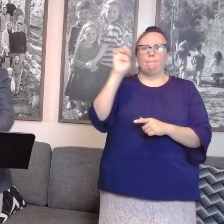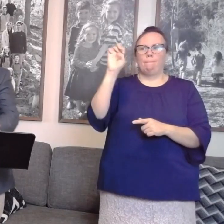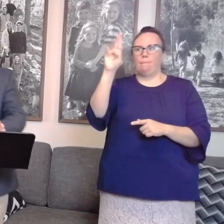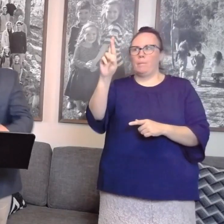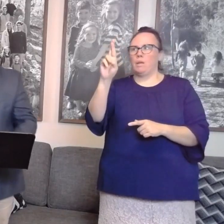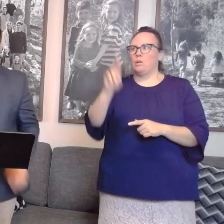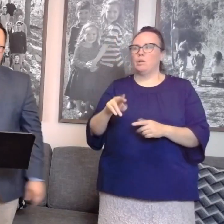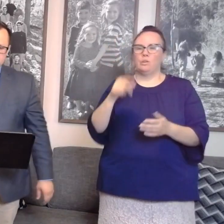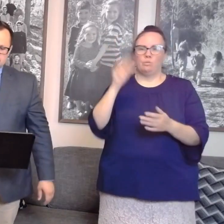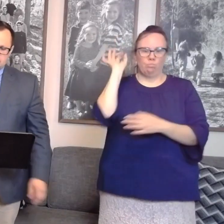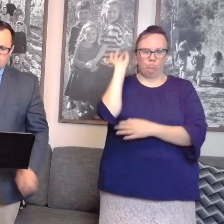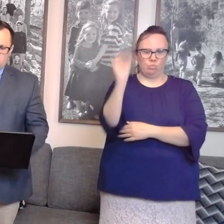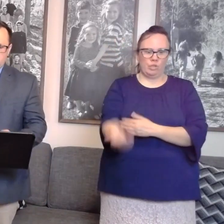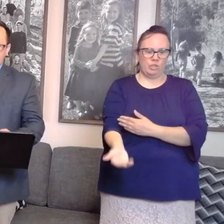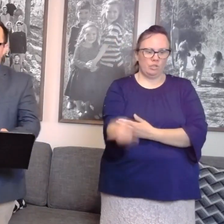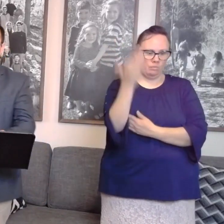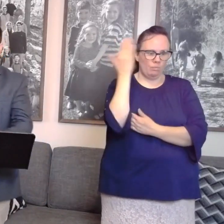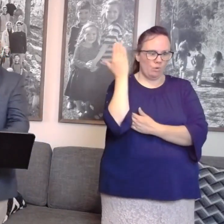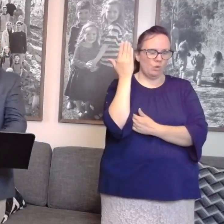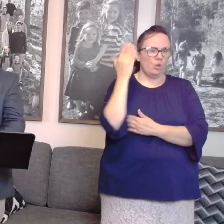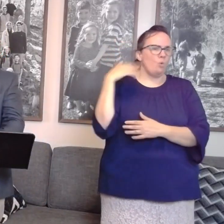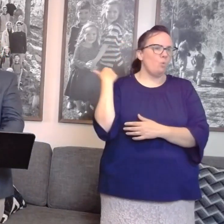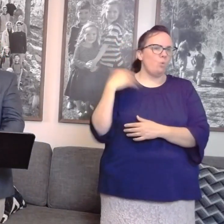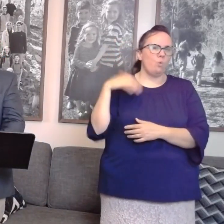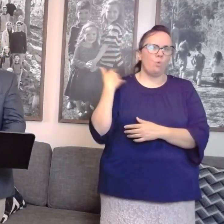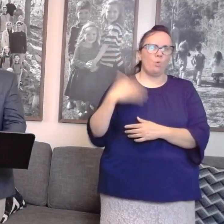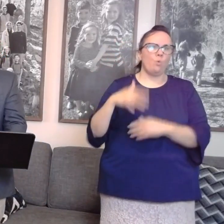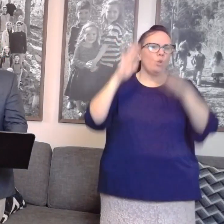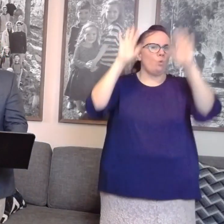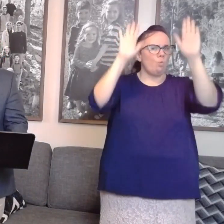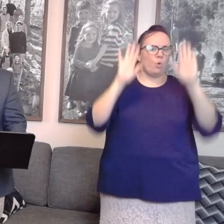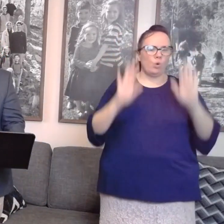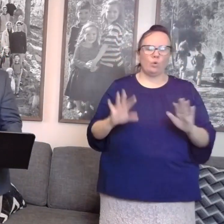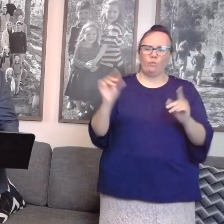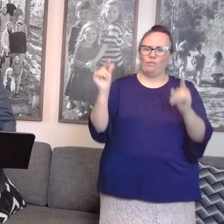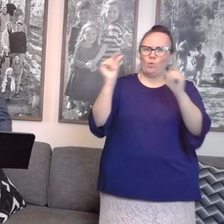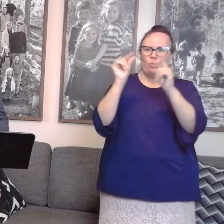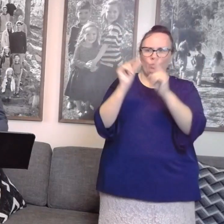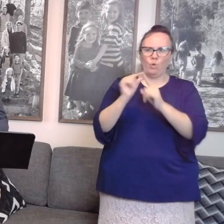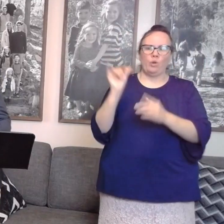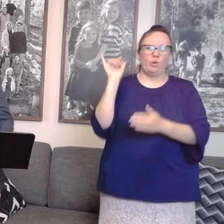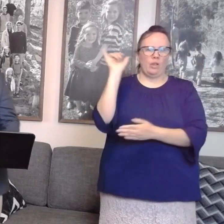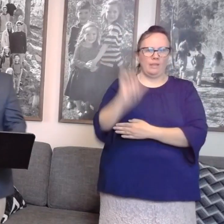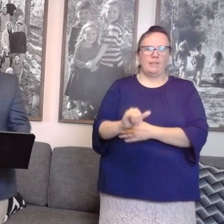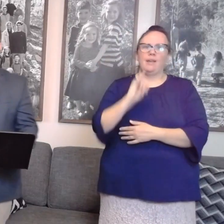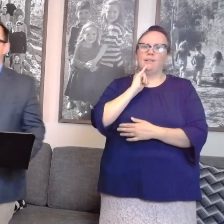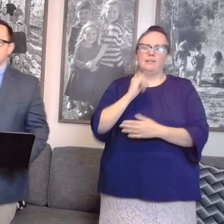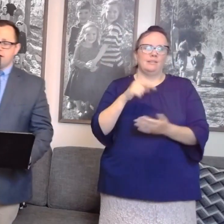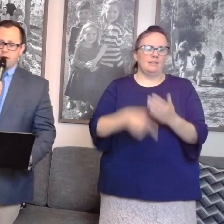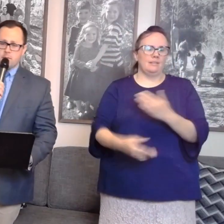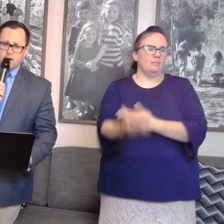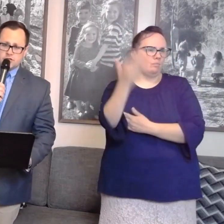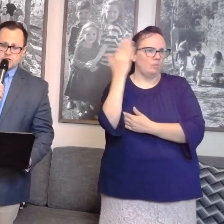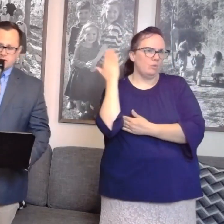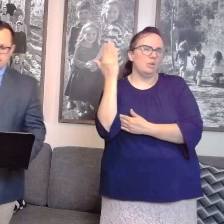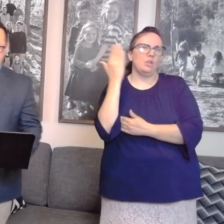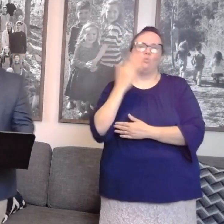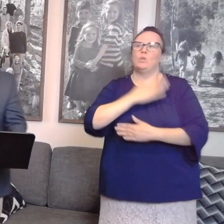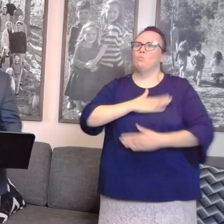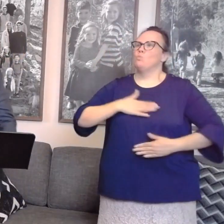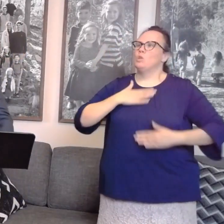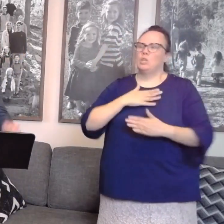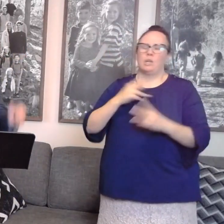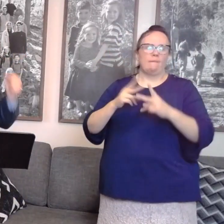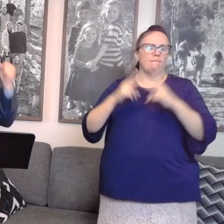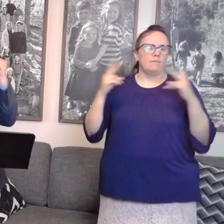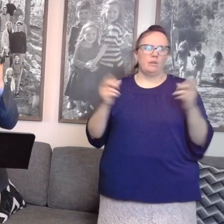morning. And what a word, what a wonderful word that was. We appreciate him very much. And